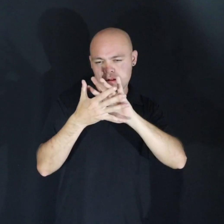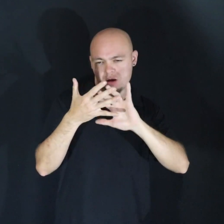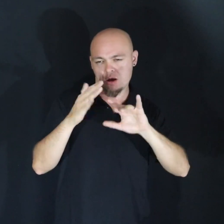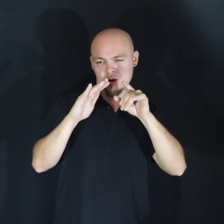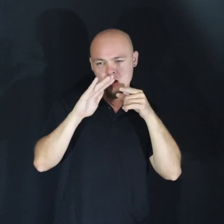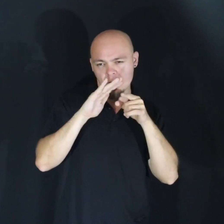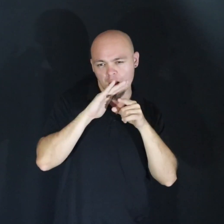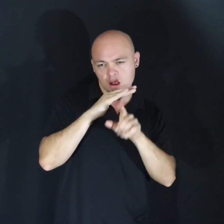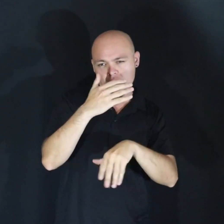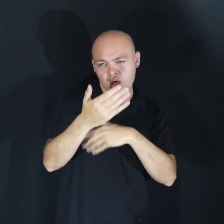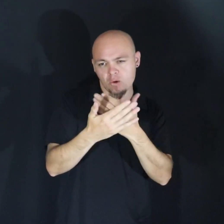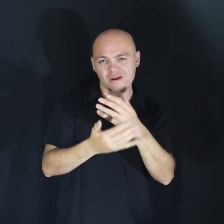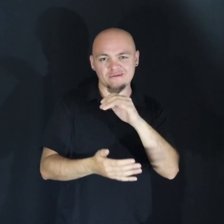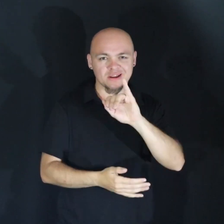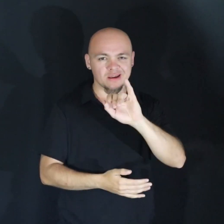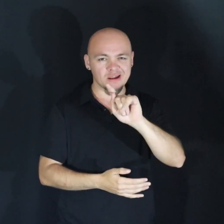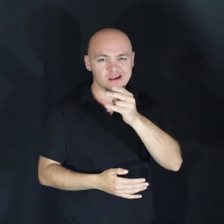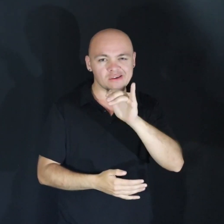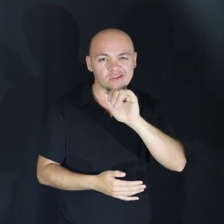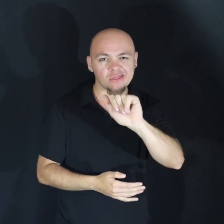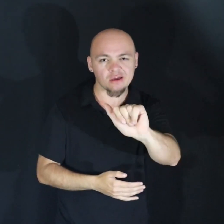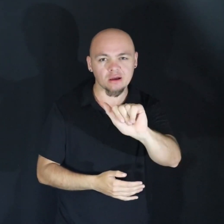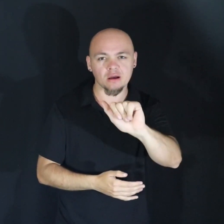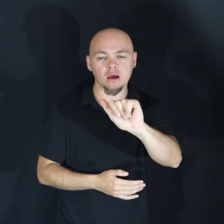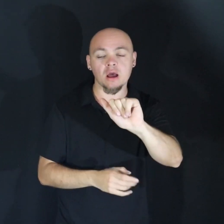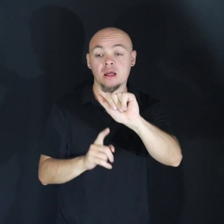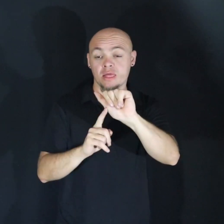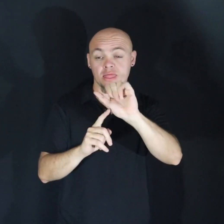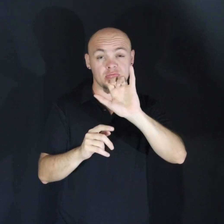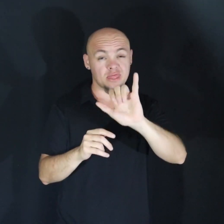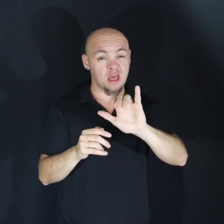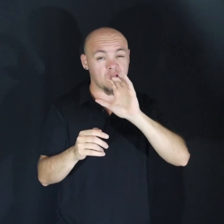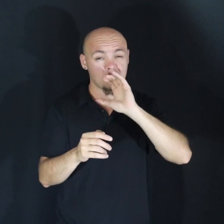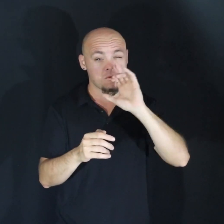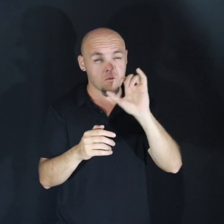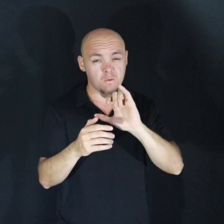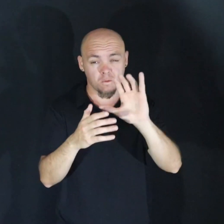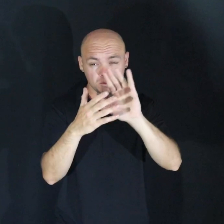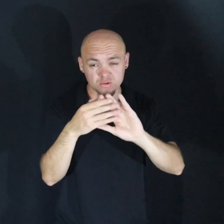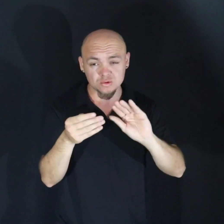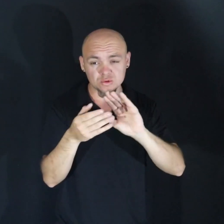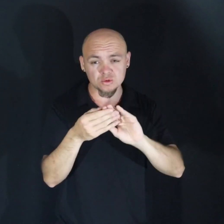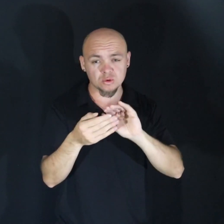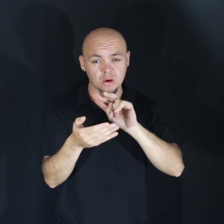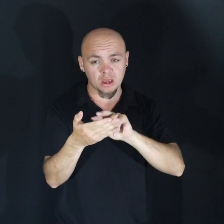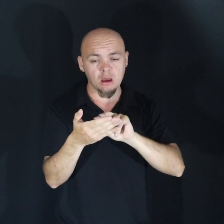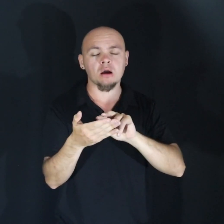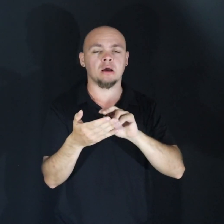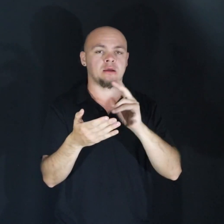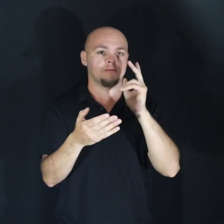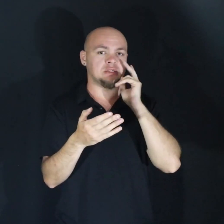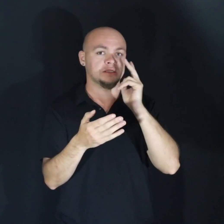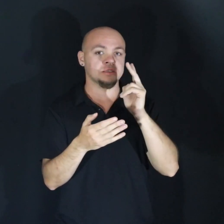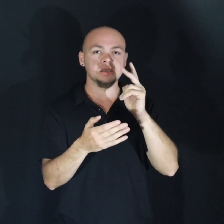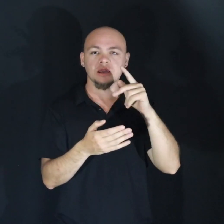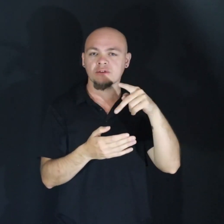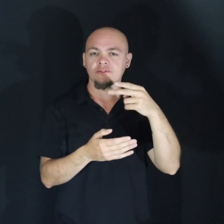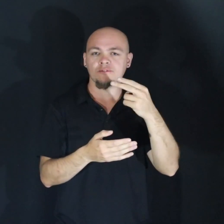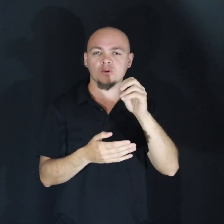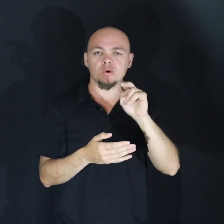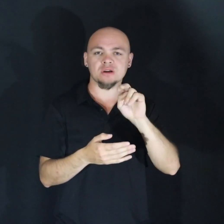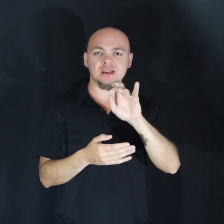to Ithaca, a story that old. I have seen Phoenician cedar